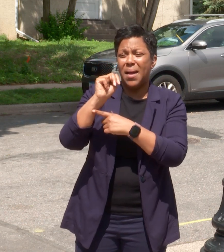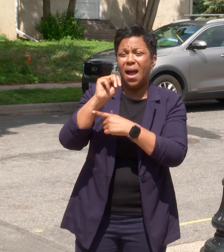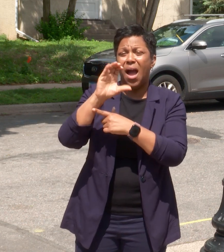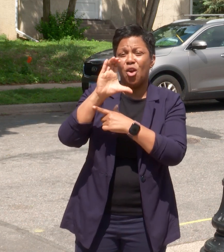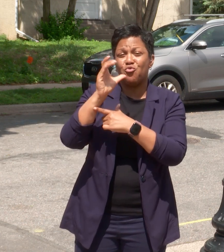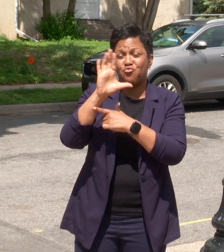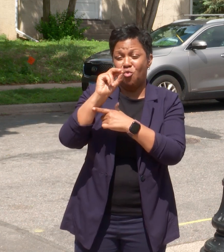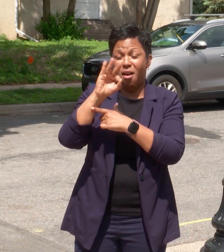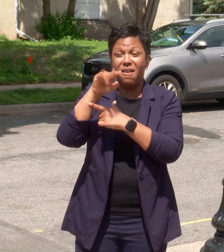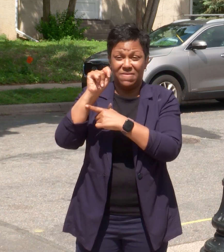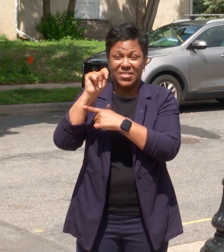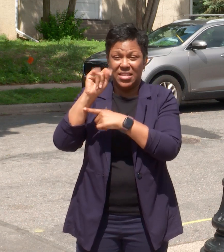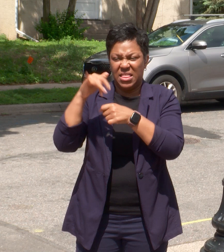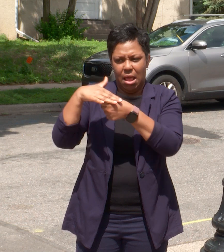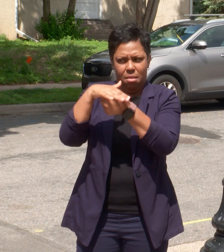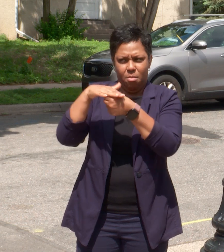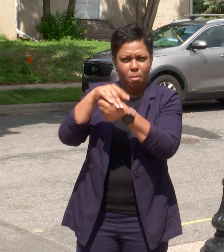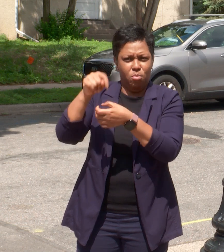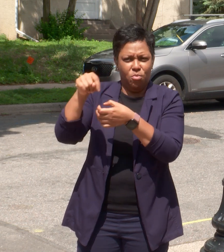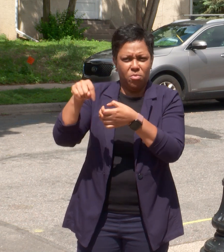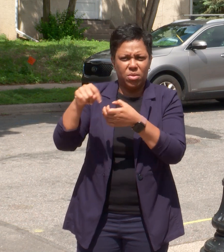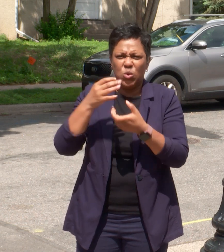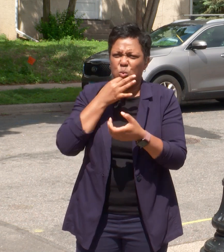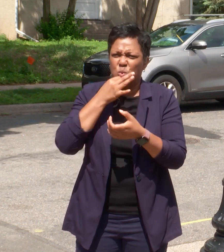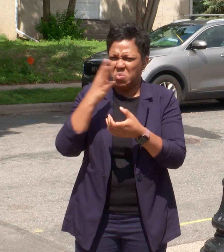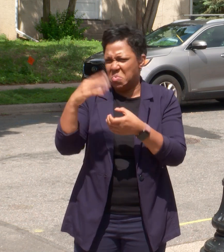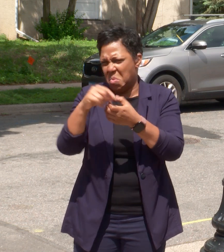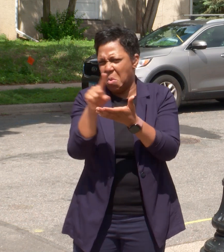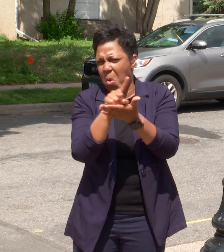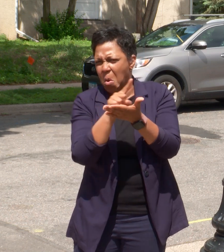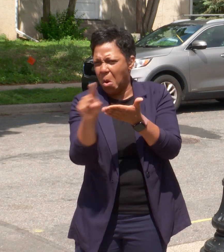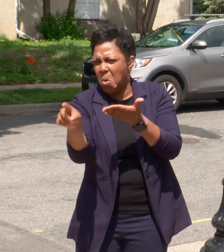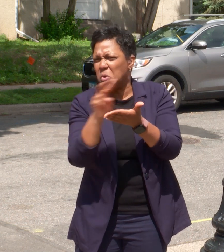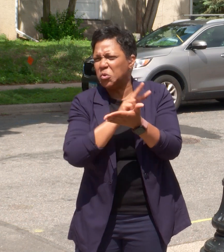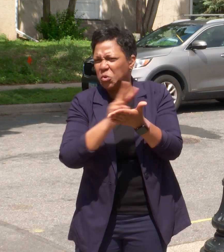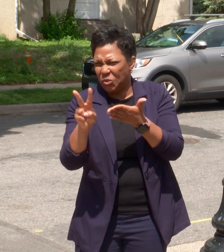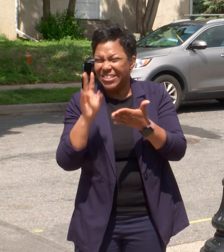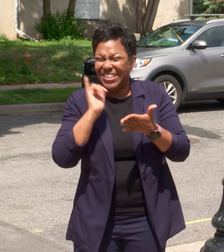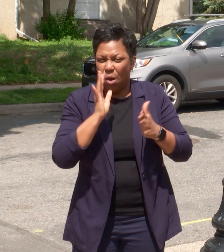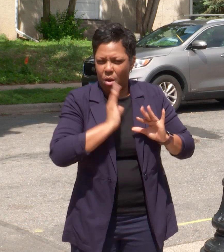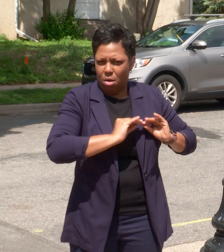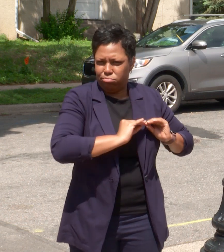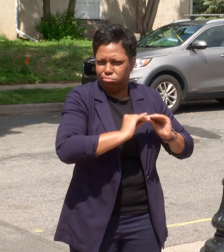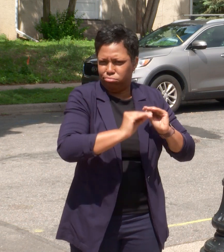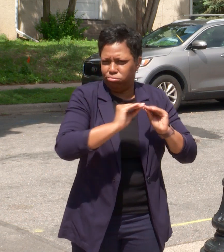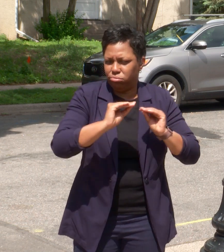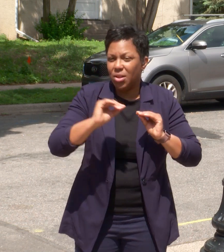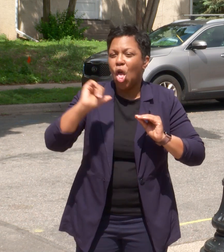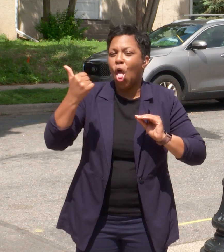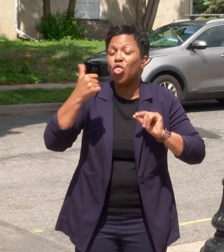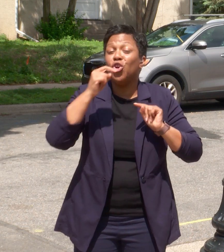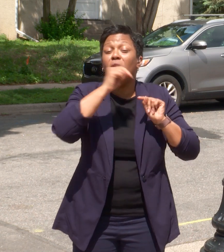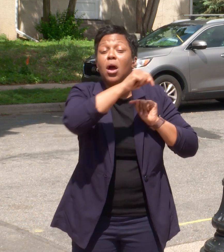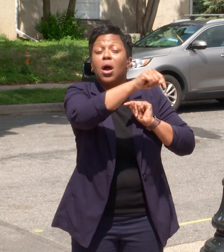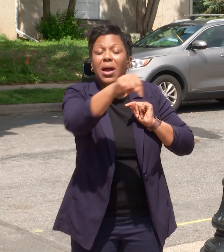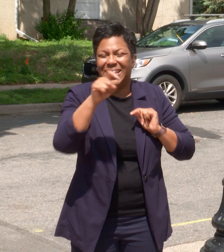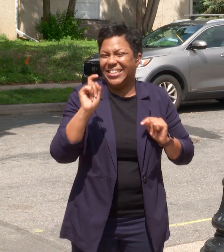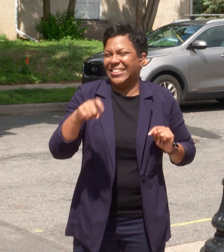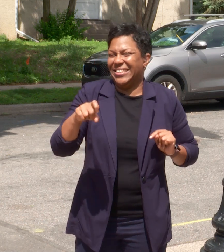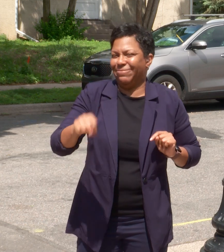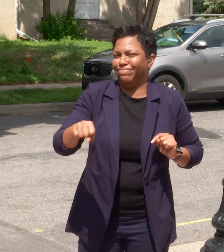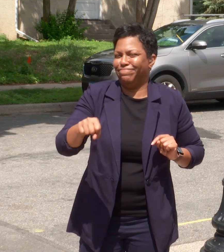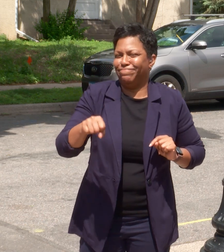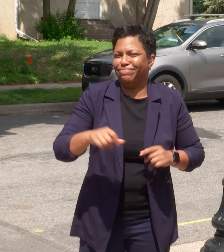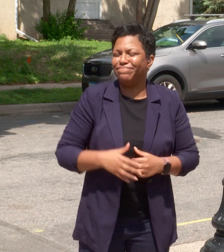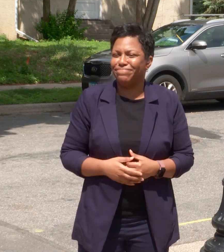many others that we are tracking and working on. It's also important to remember to call 311 if people